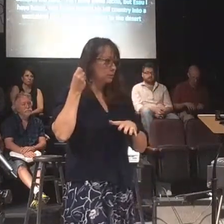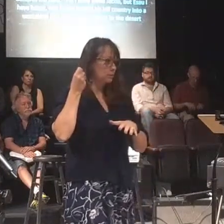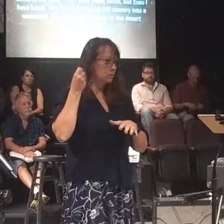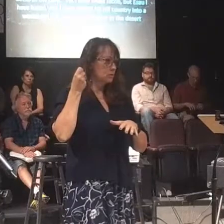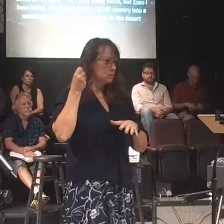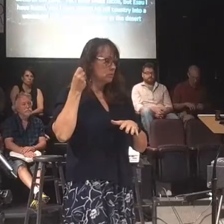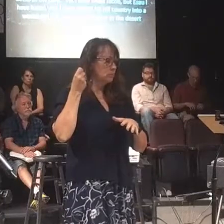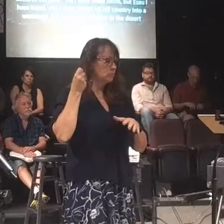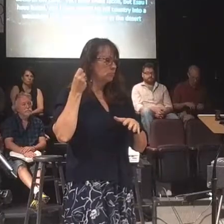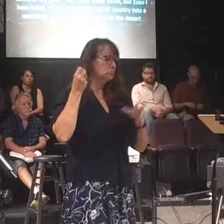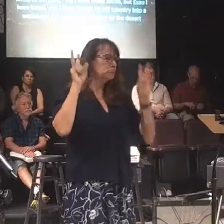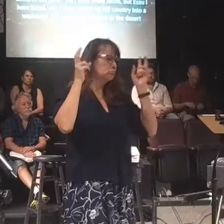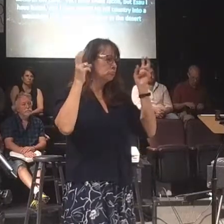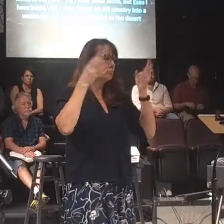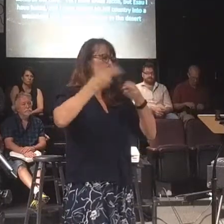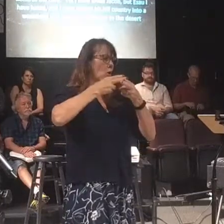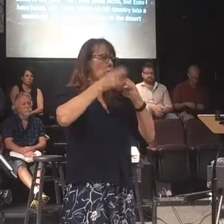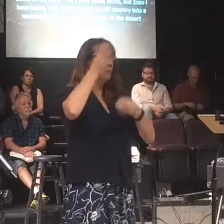called parenting.